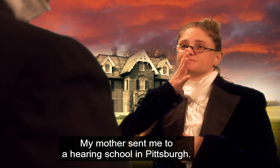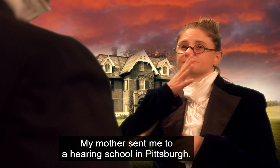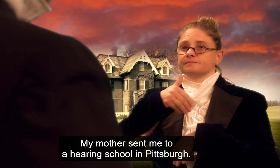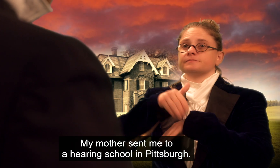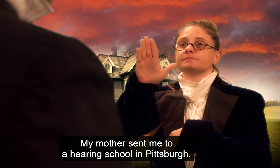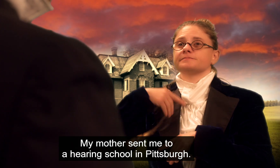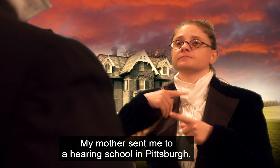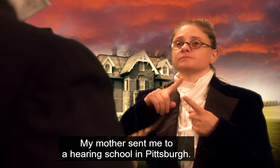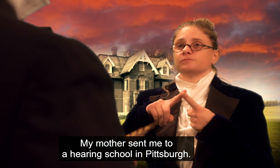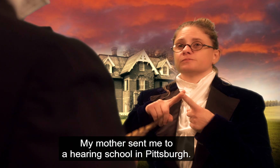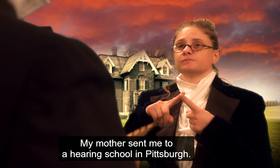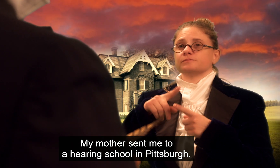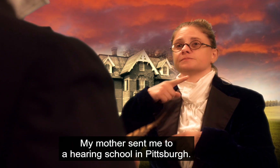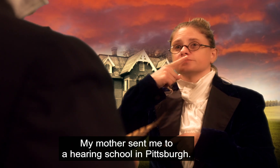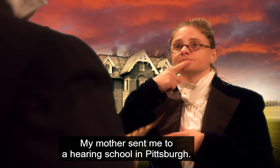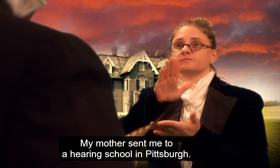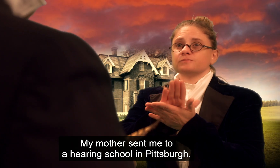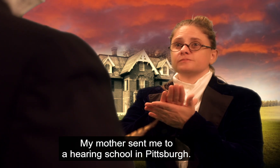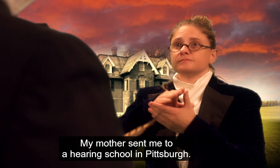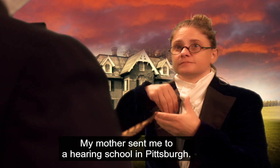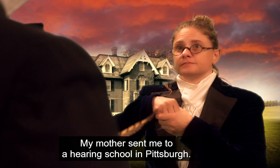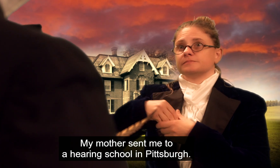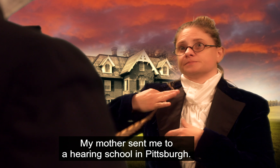My mother sent me to a hearing school in Pittsburgh.